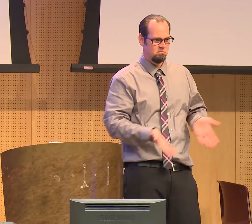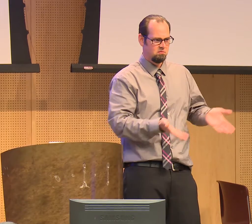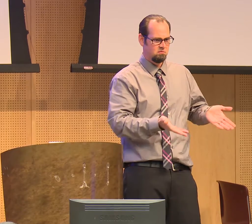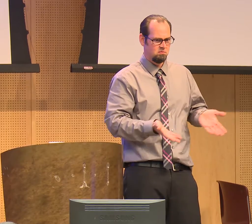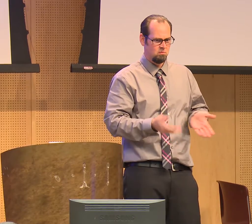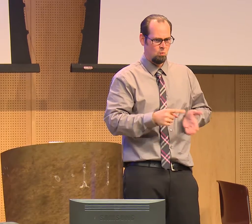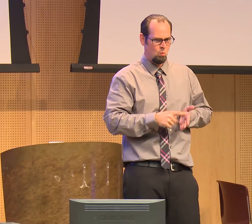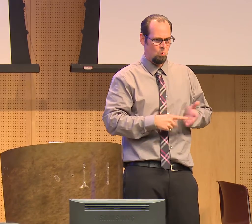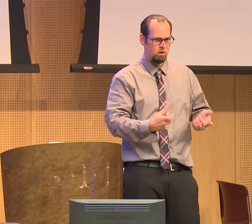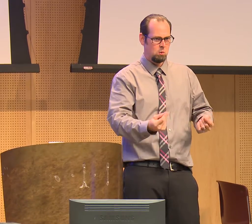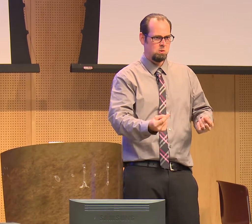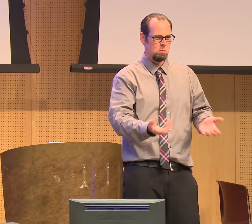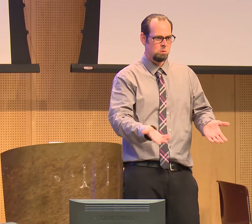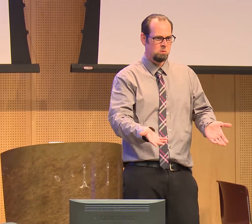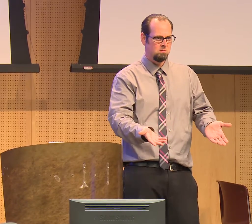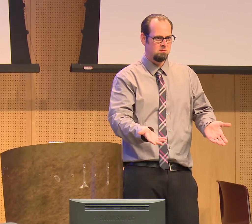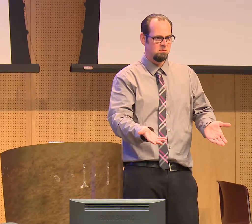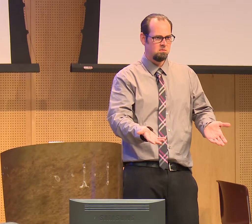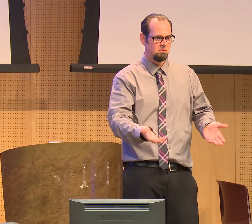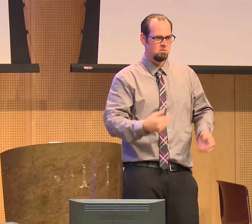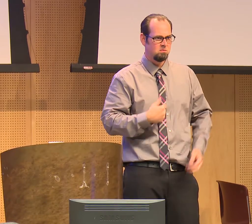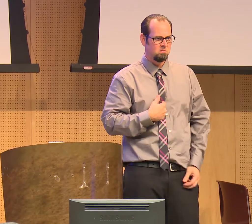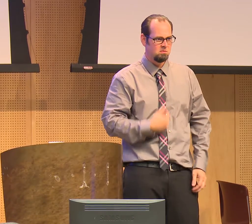And my father asked me, what did I want to do?